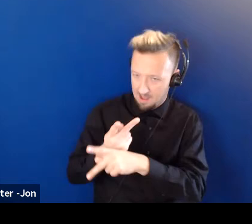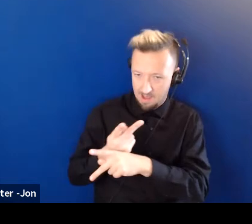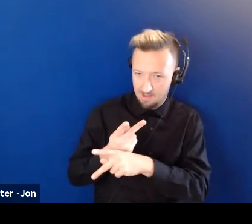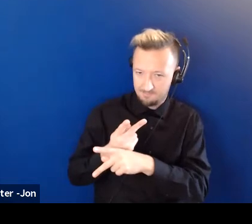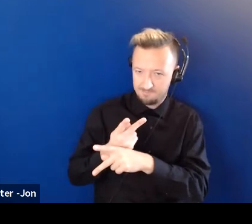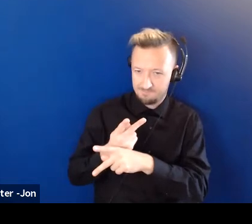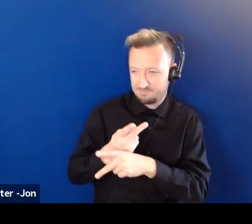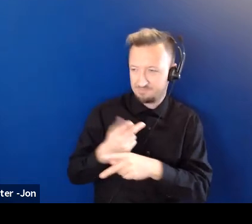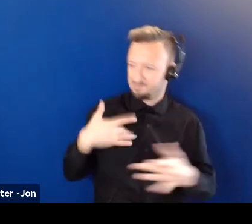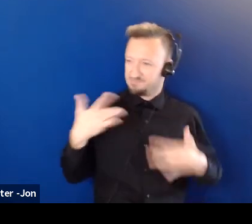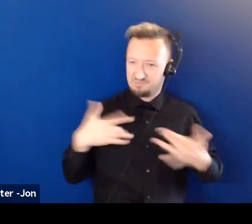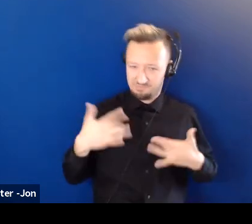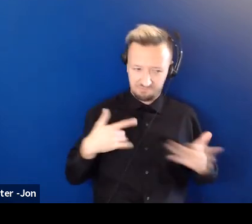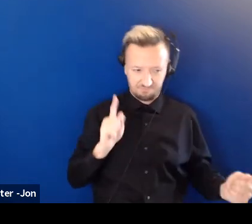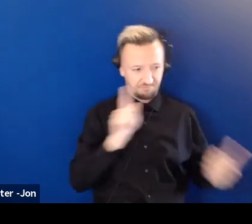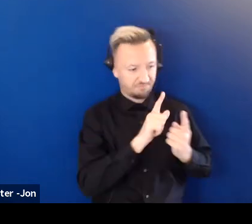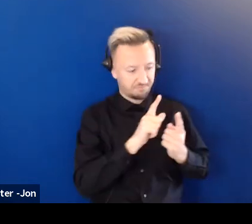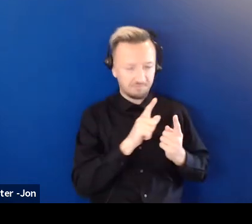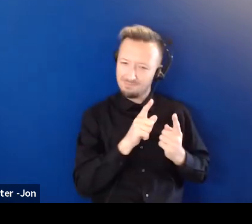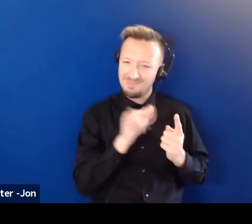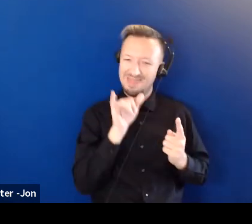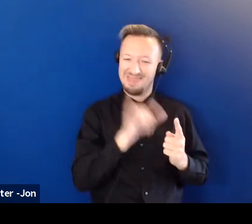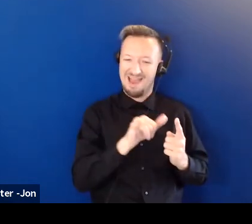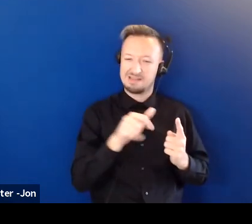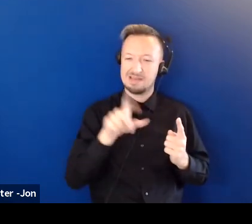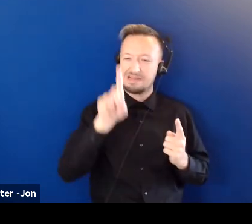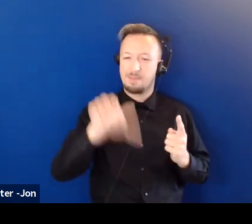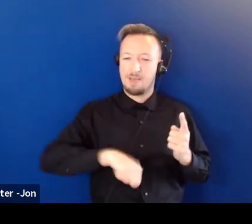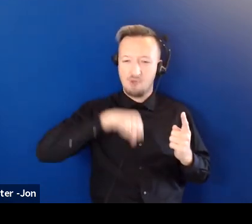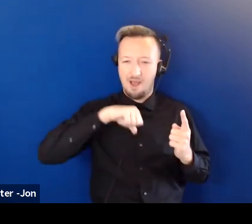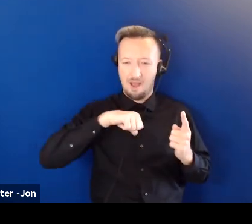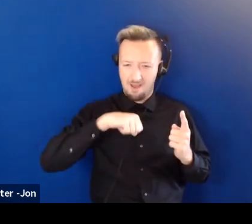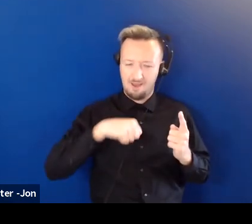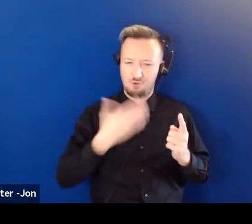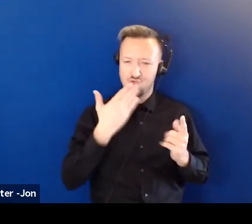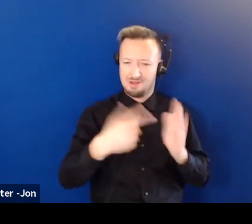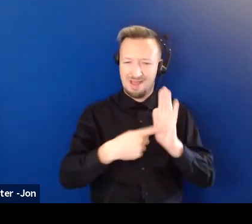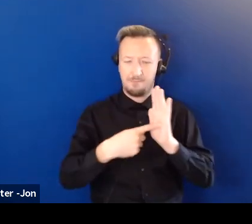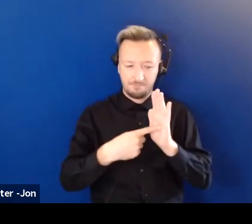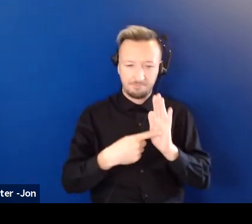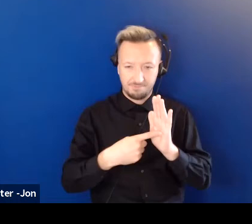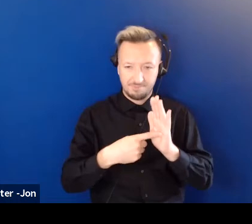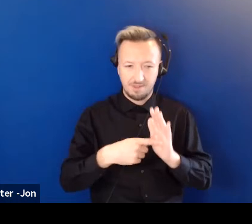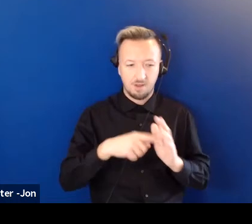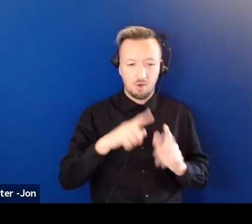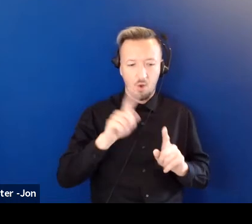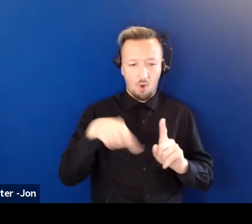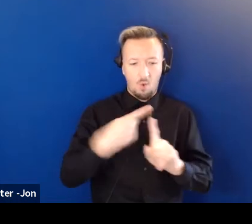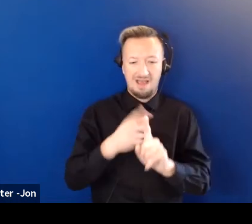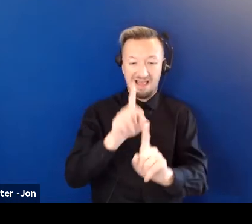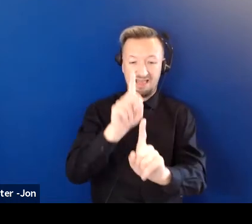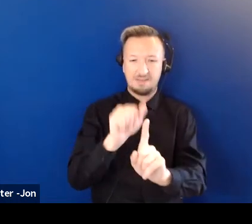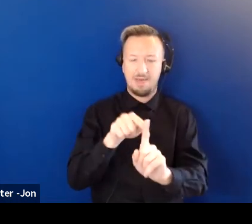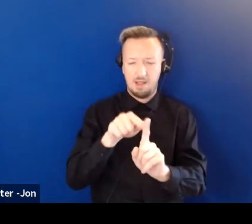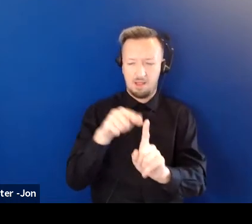kind of really exhibiting some disability pride. And I think that once you hear about disability in a positive way,